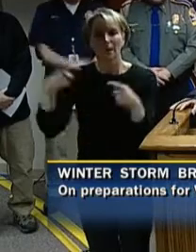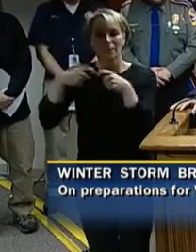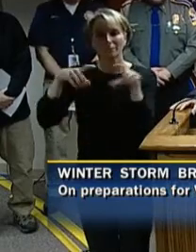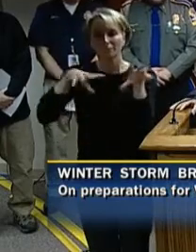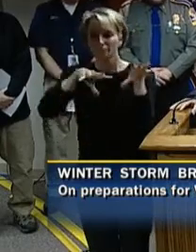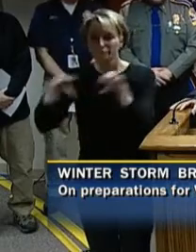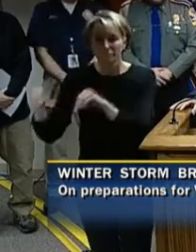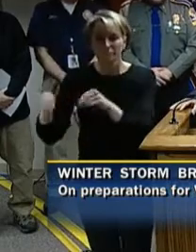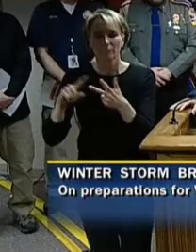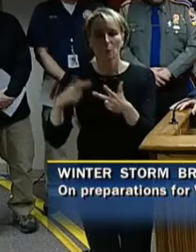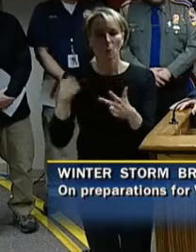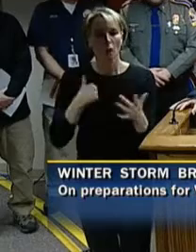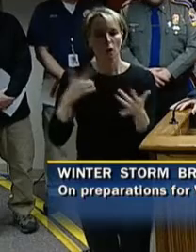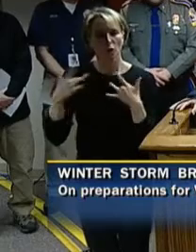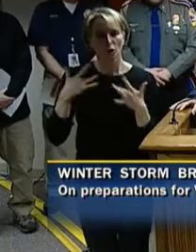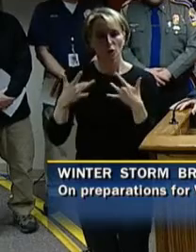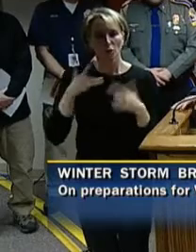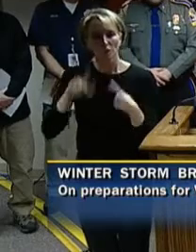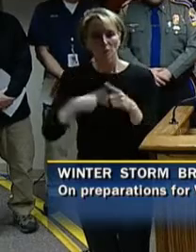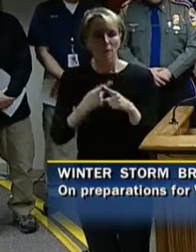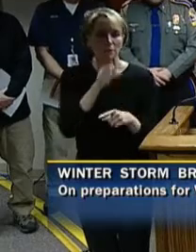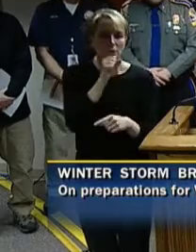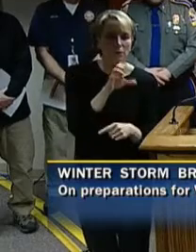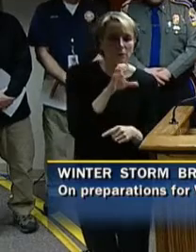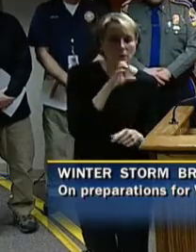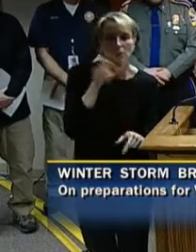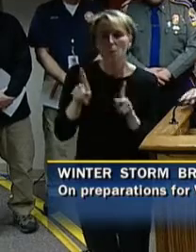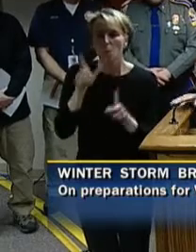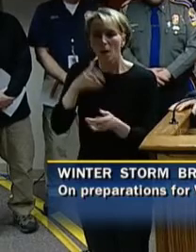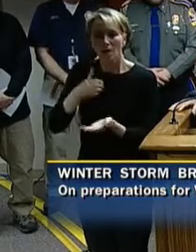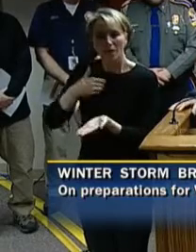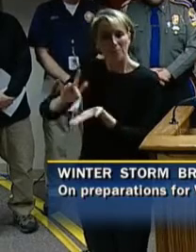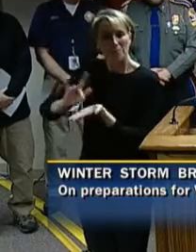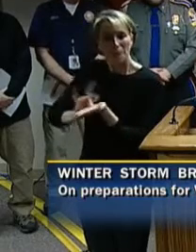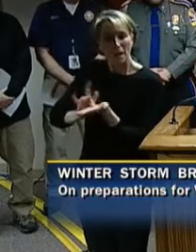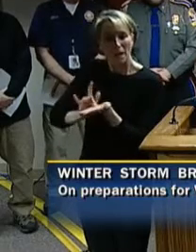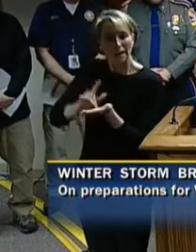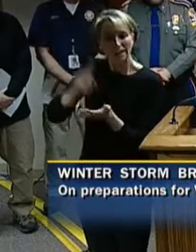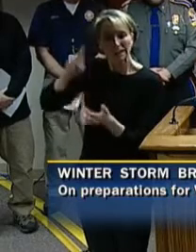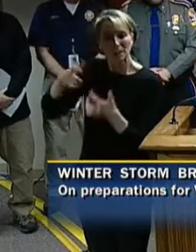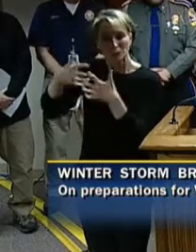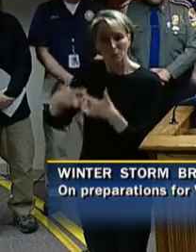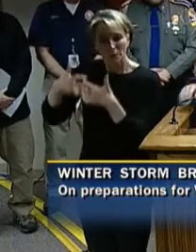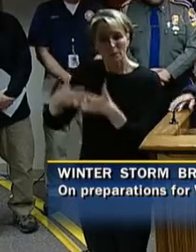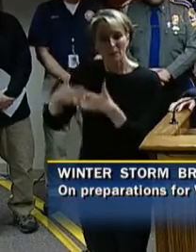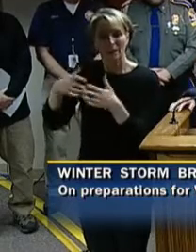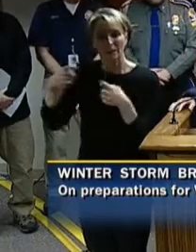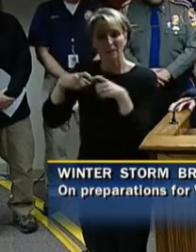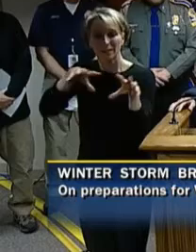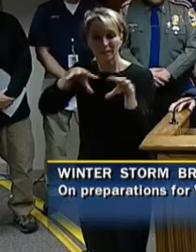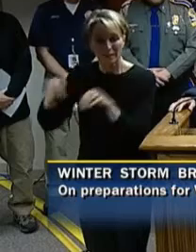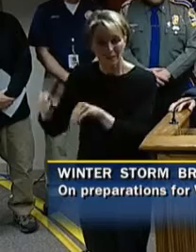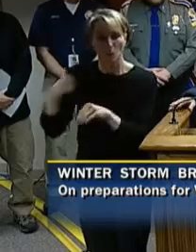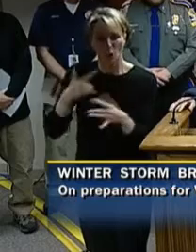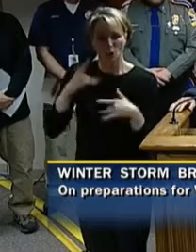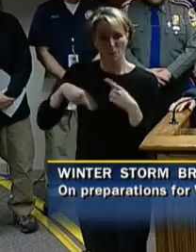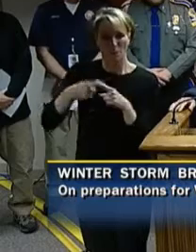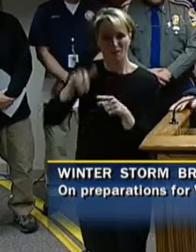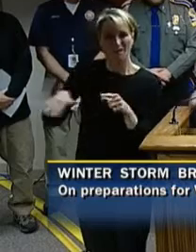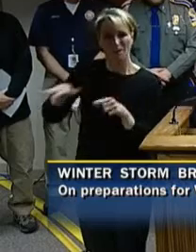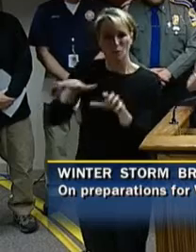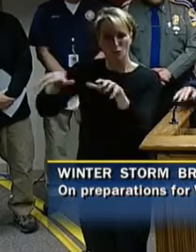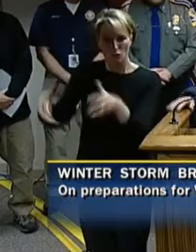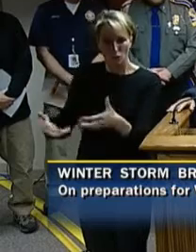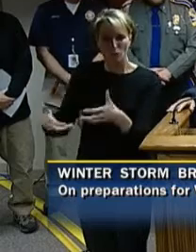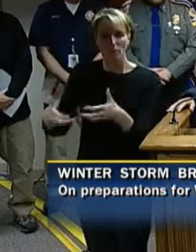or people with medical conditions. So our local folks are there. They're going to be deploying. They're going to be getting texts. They'll be getting